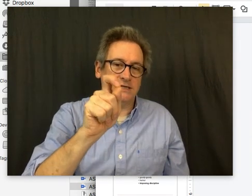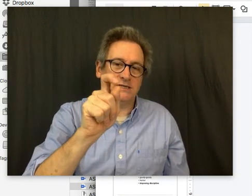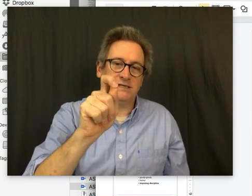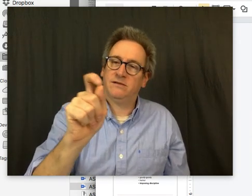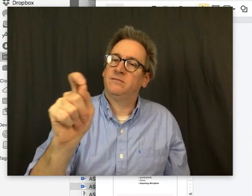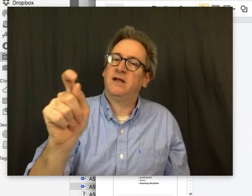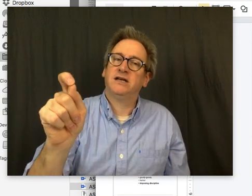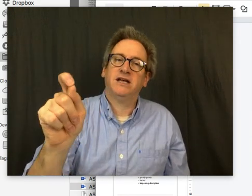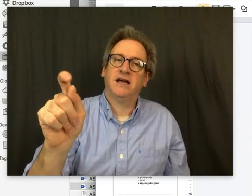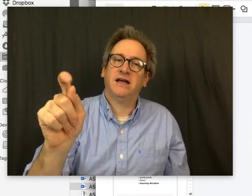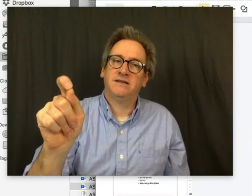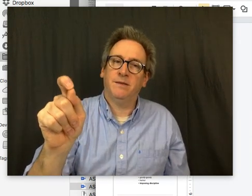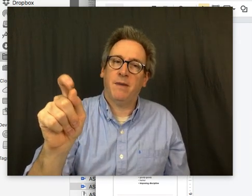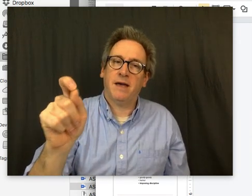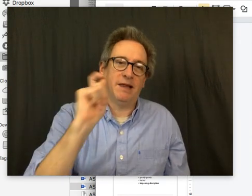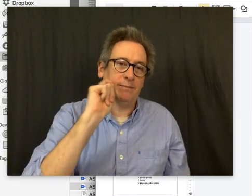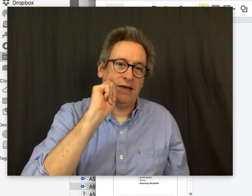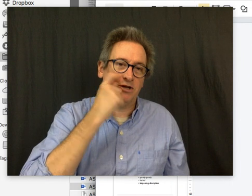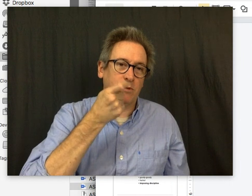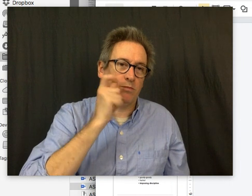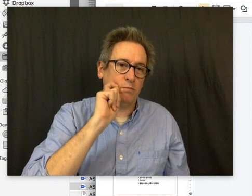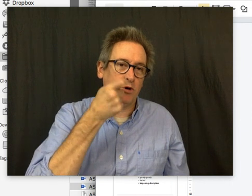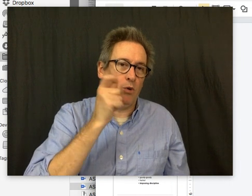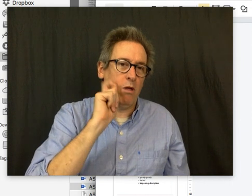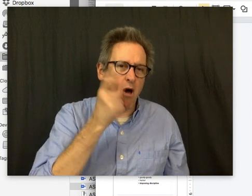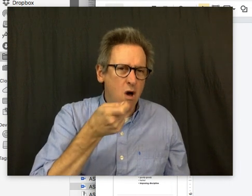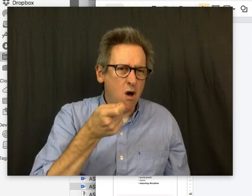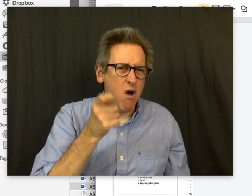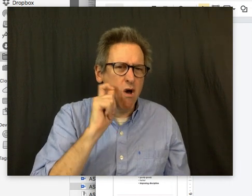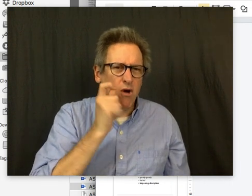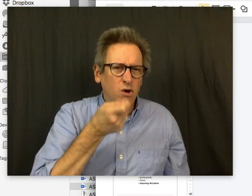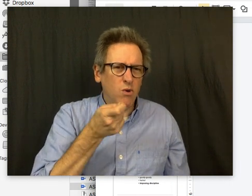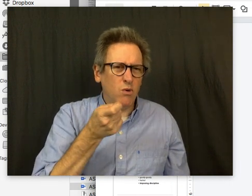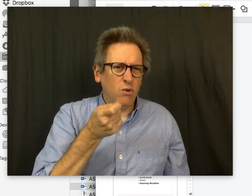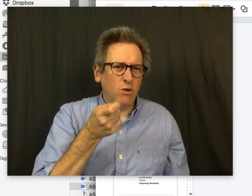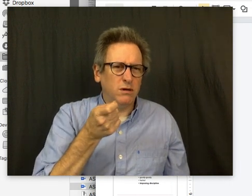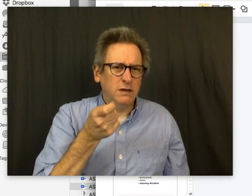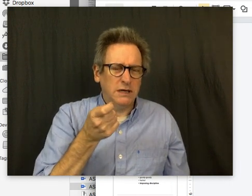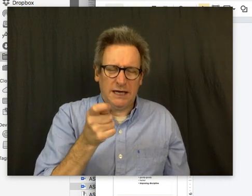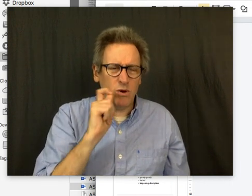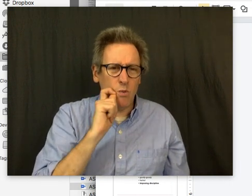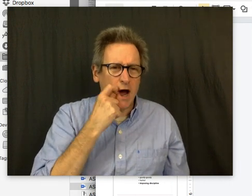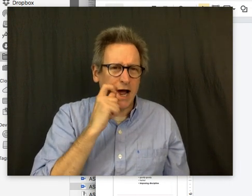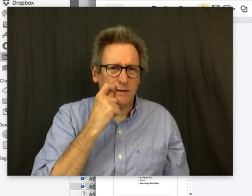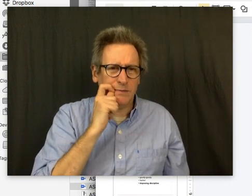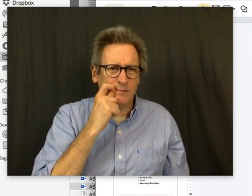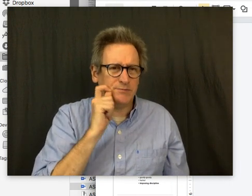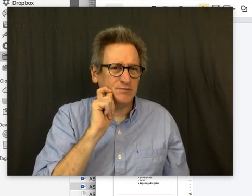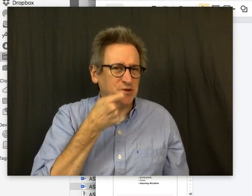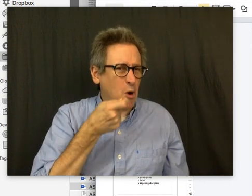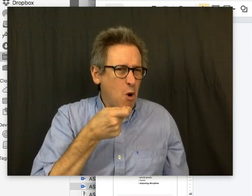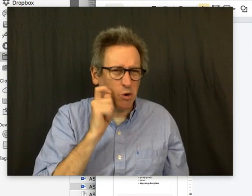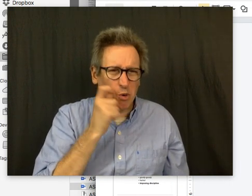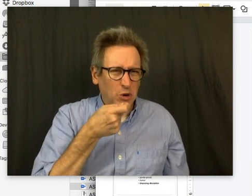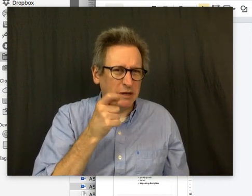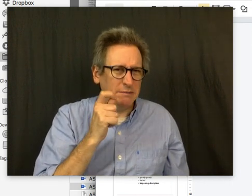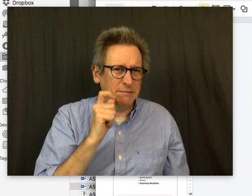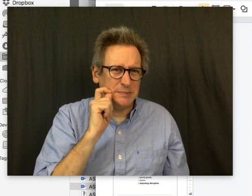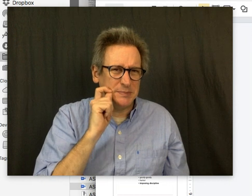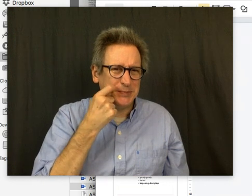is, actually I like pinch, cool, oh, cool. I don't know why, oh,